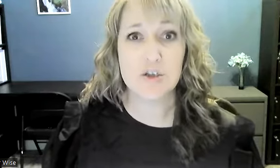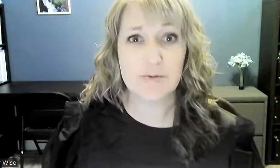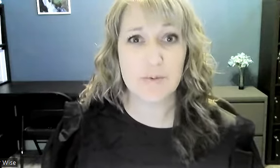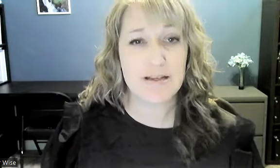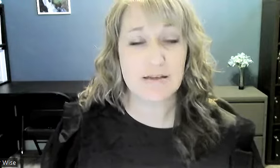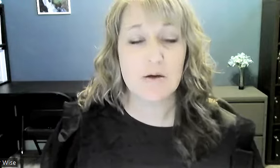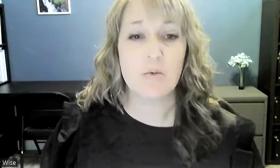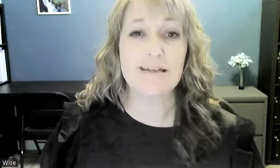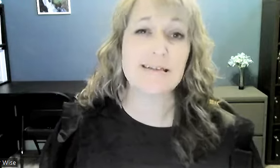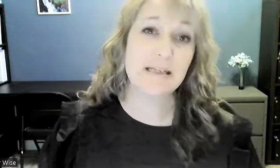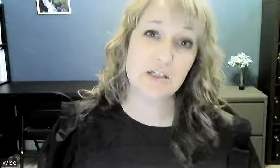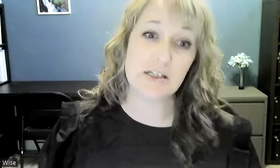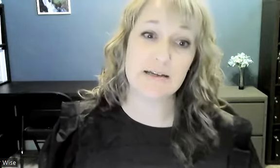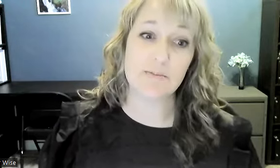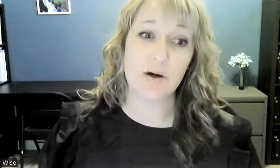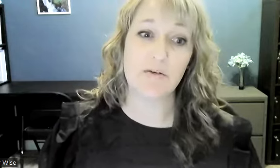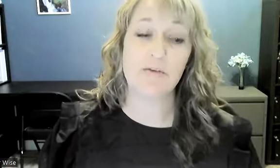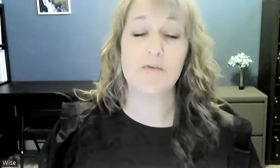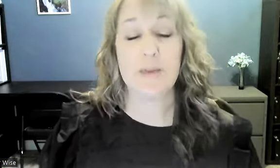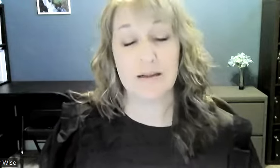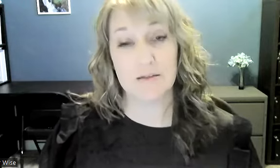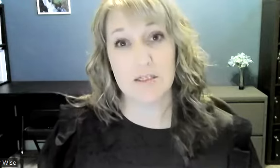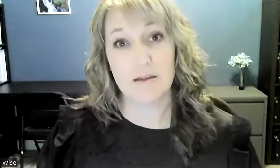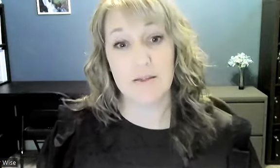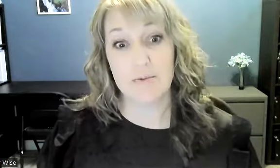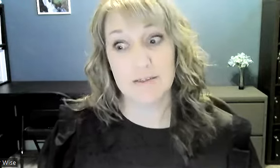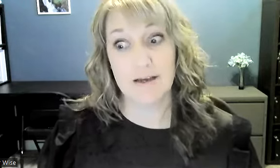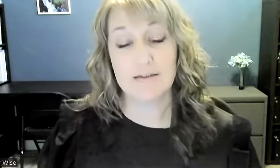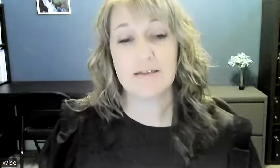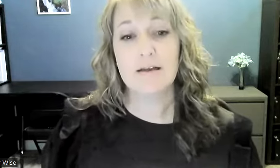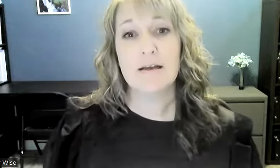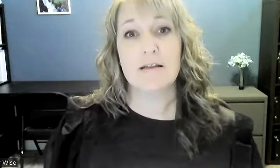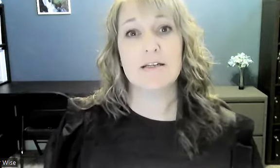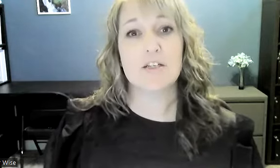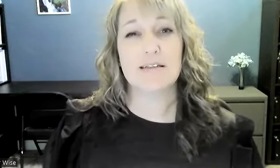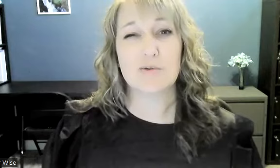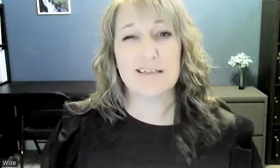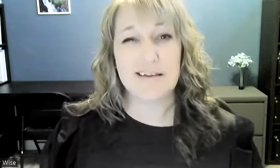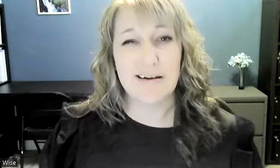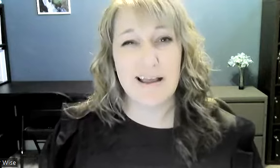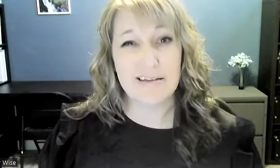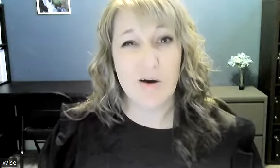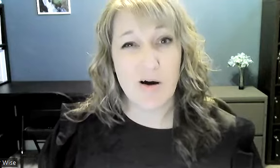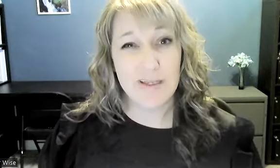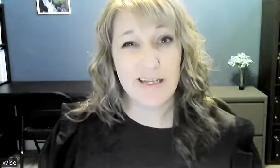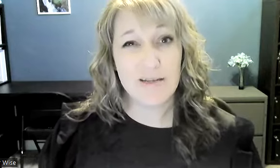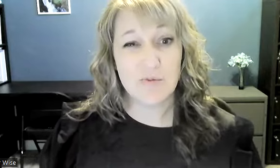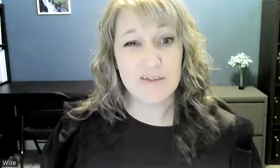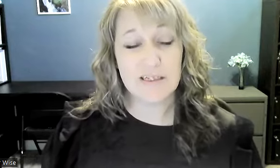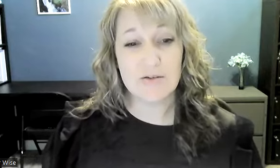different ways. One is initialized, borrowed from English, and the other one is not. The initialized one is not as common anymore as it used to be.